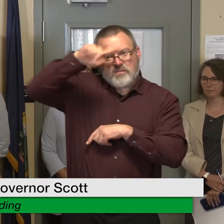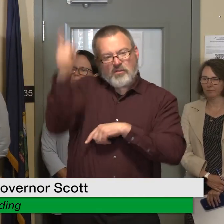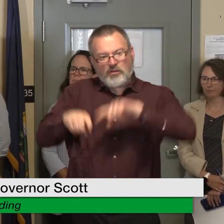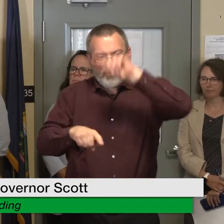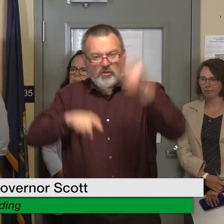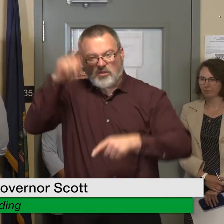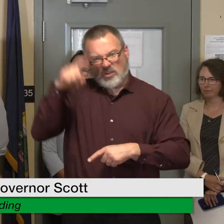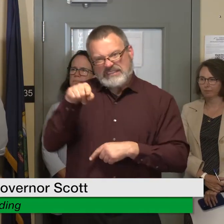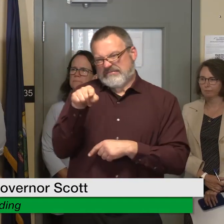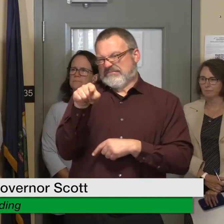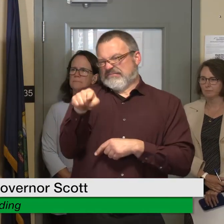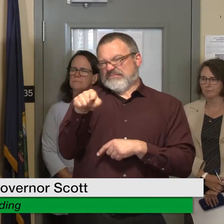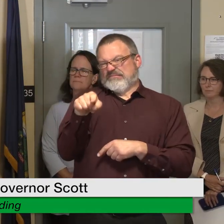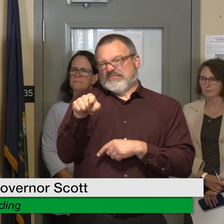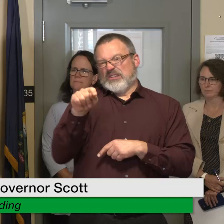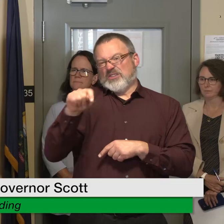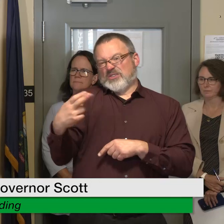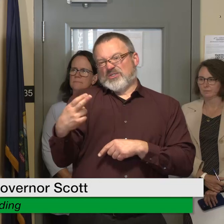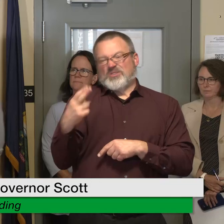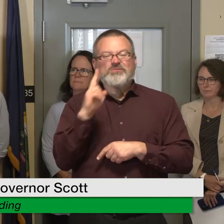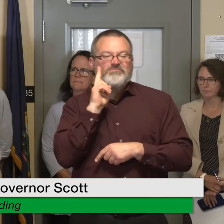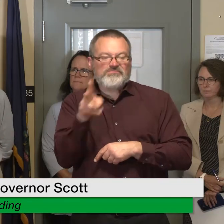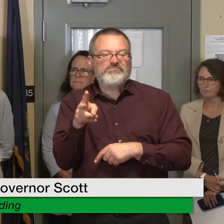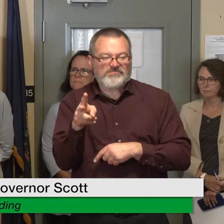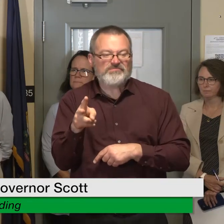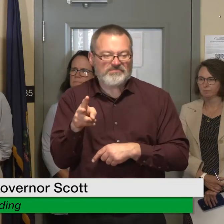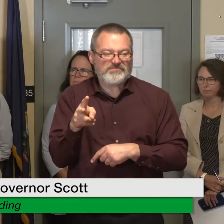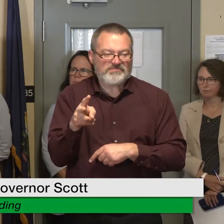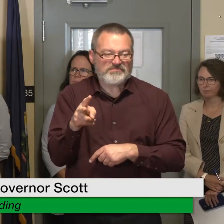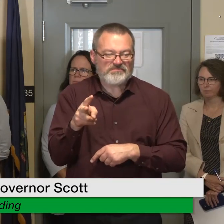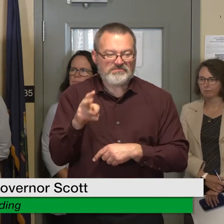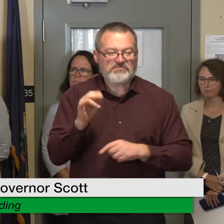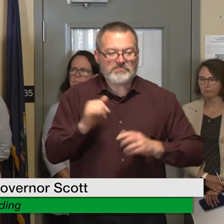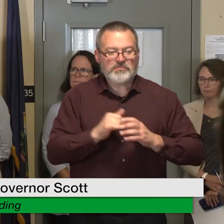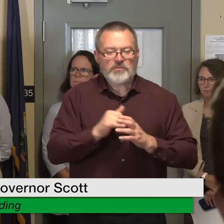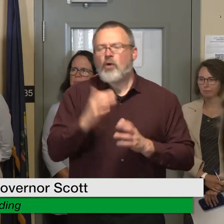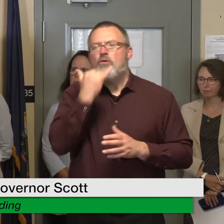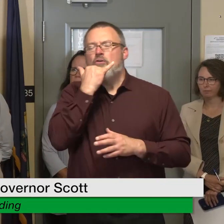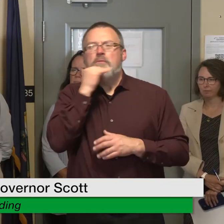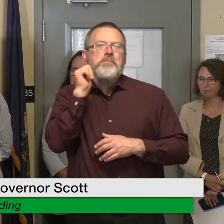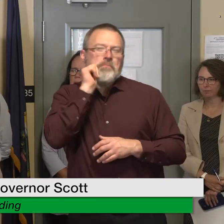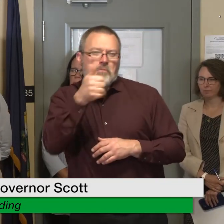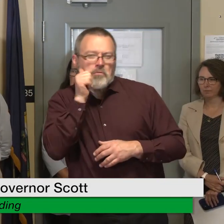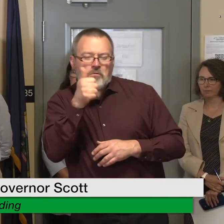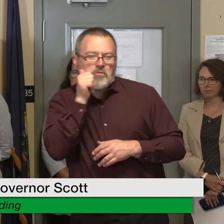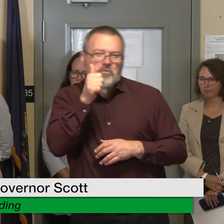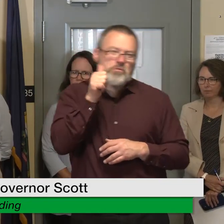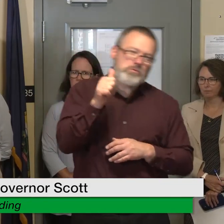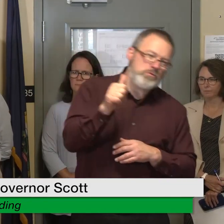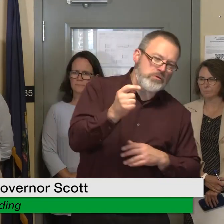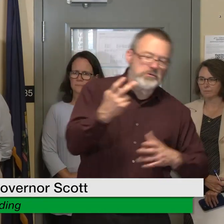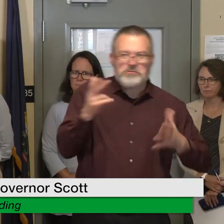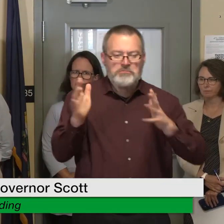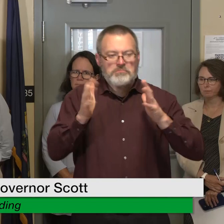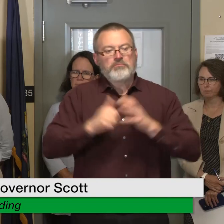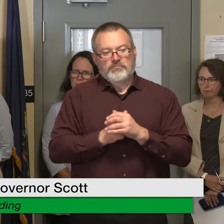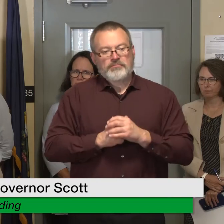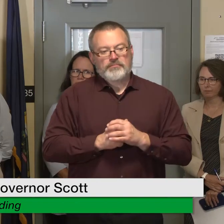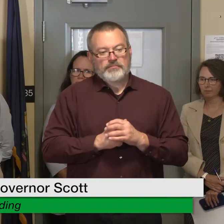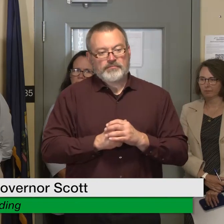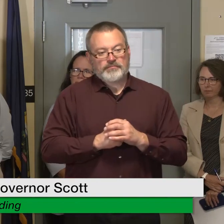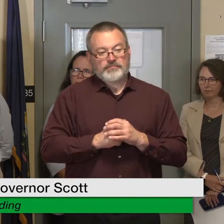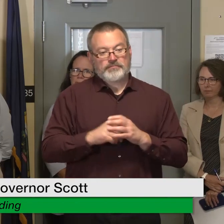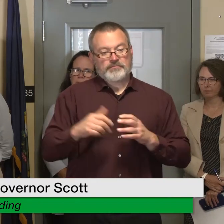Wednesday. And while these storms are not anticipated to approach the level of destruction that the previous storm did, they do possess